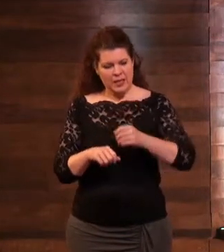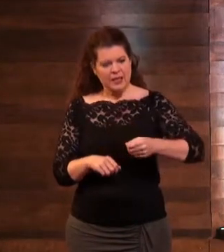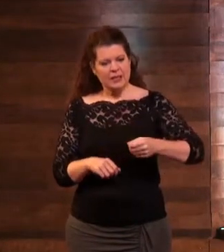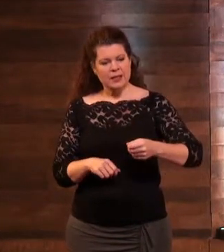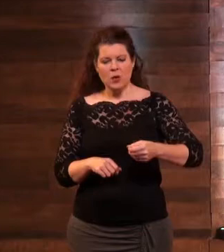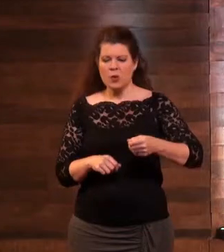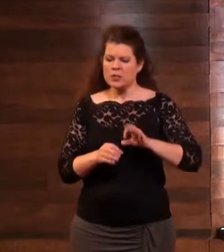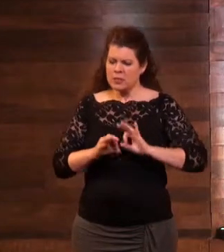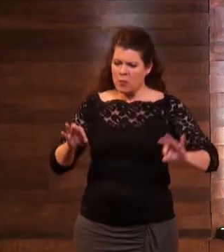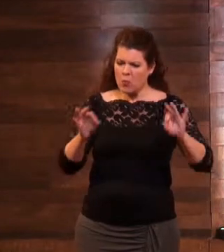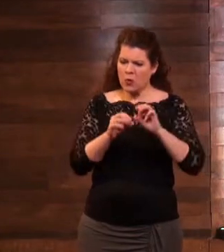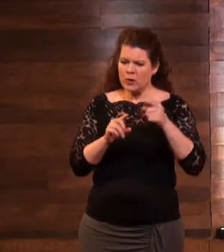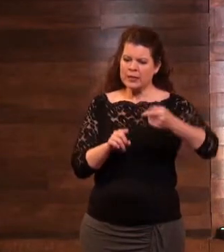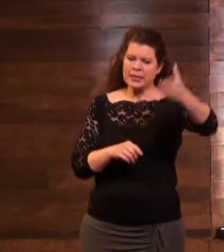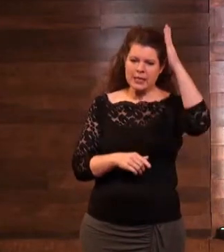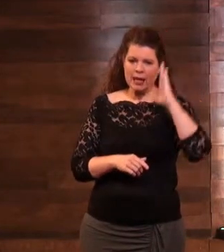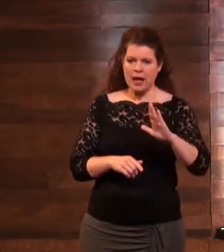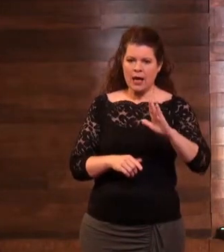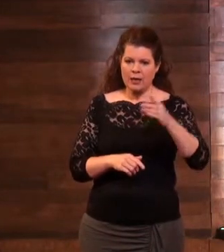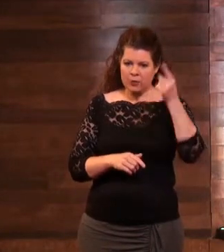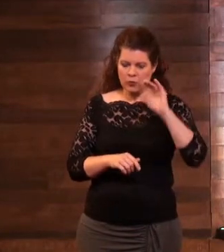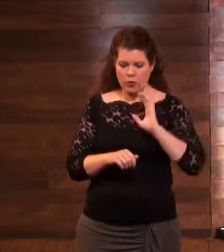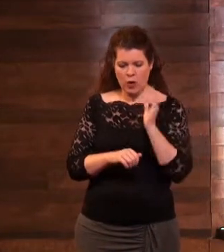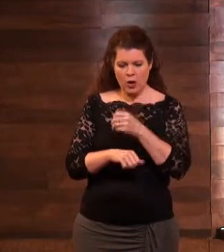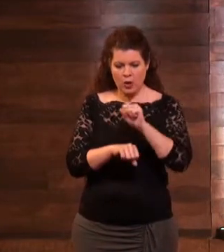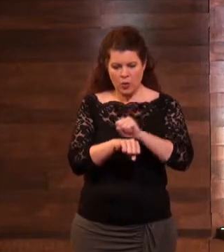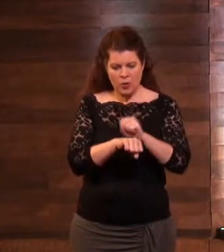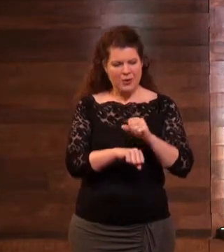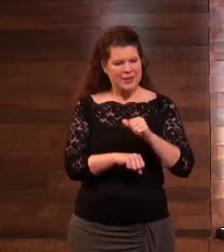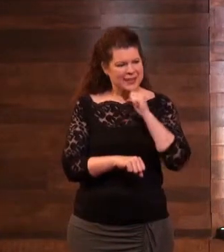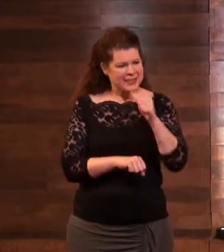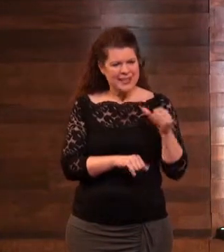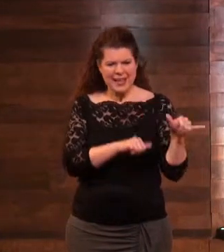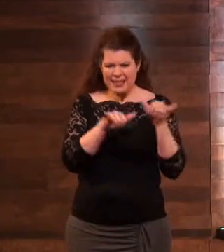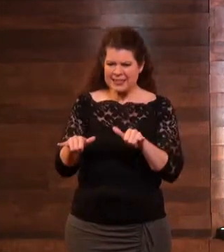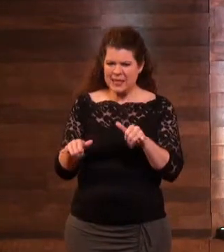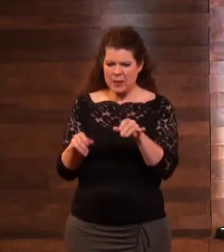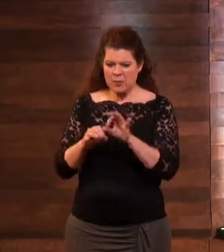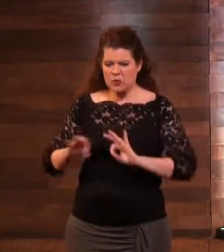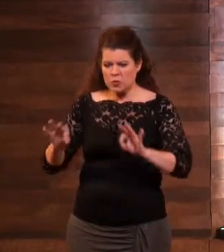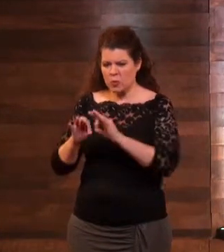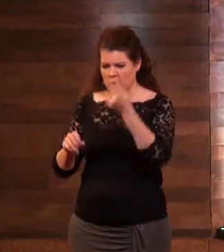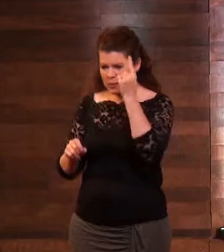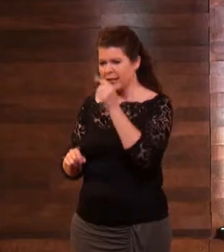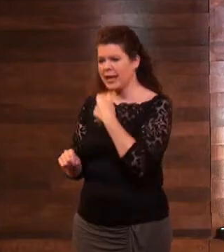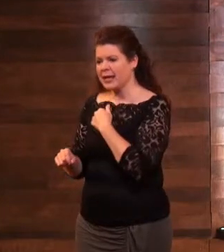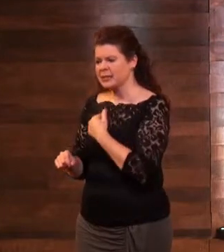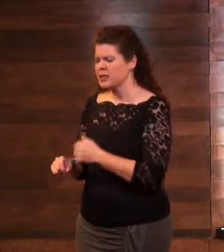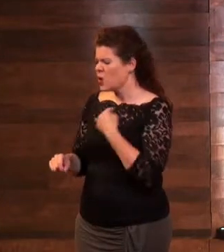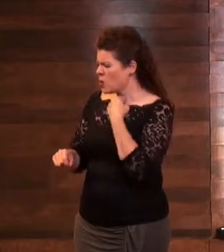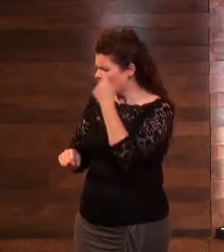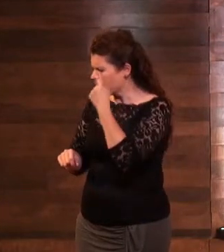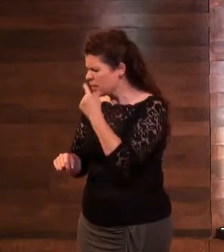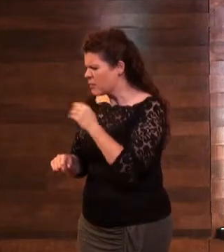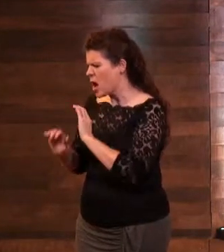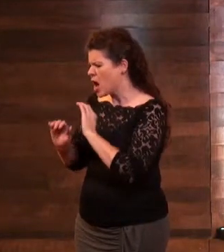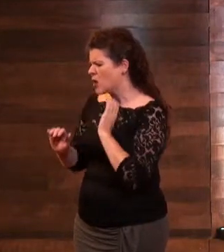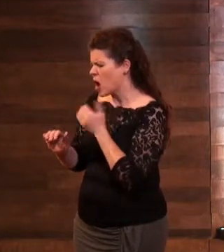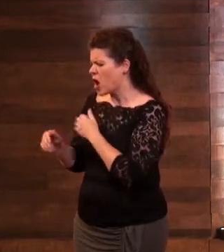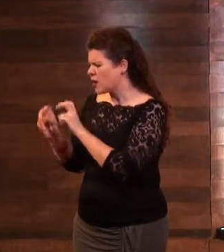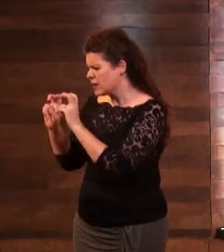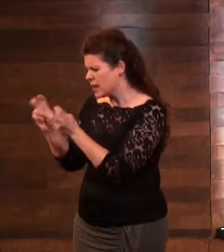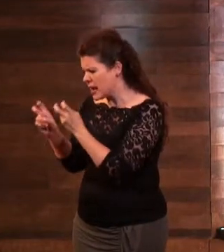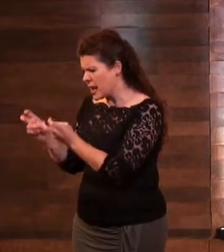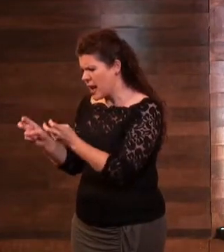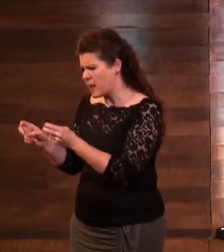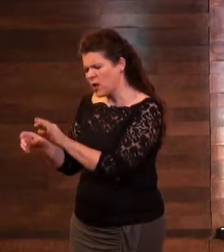not the same as what's important to us. We're concerned about things like where we work, how much we make, our title, how significant our